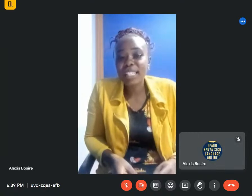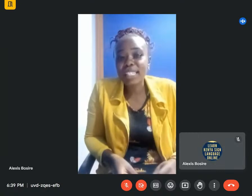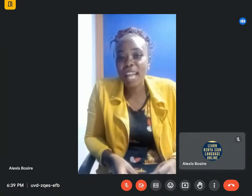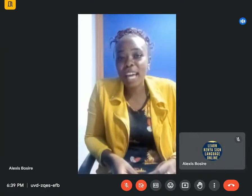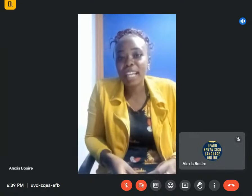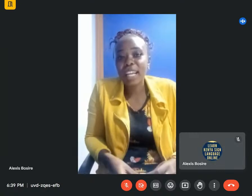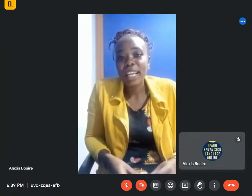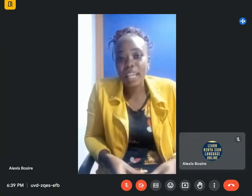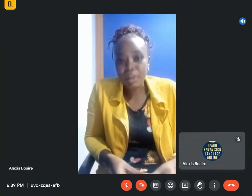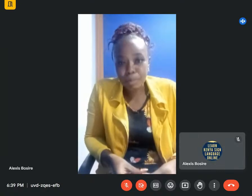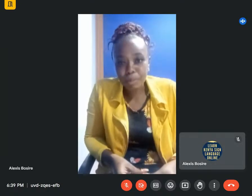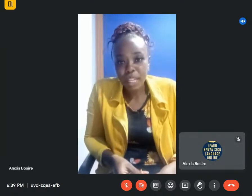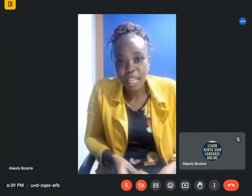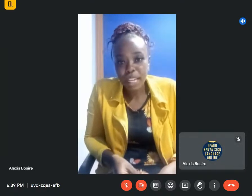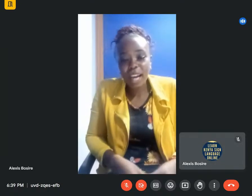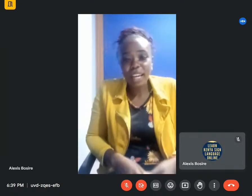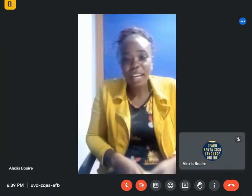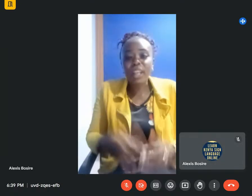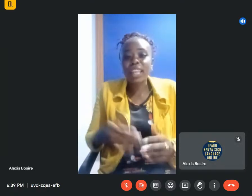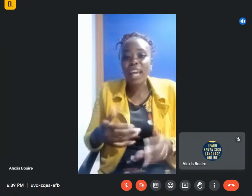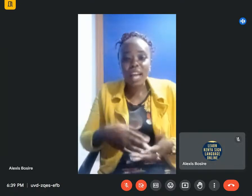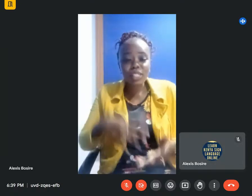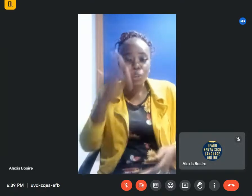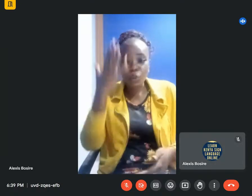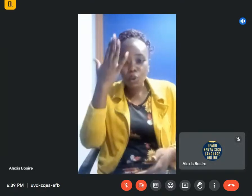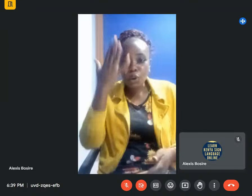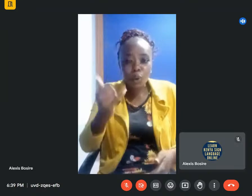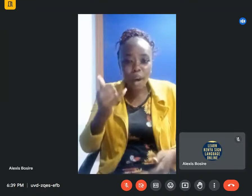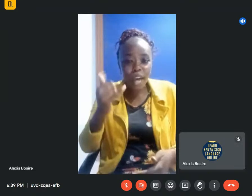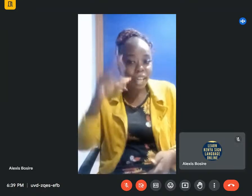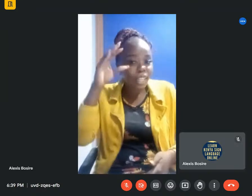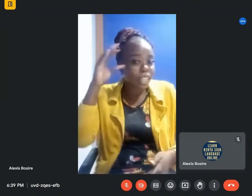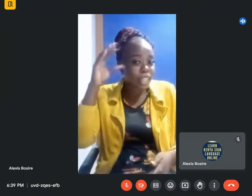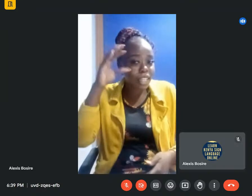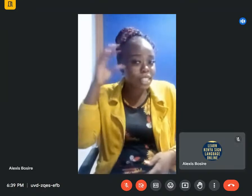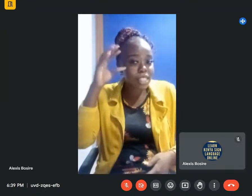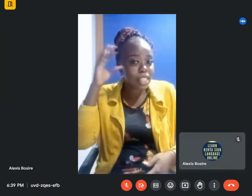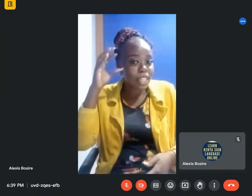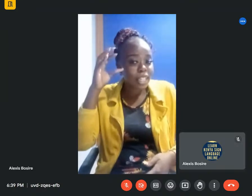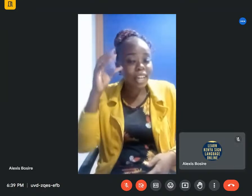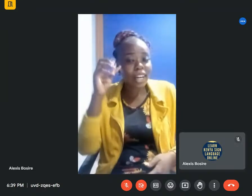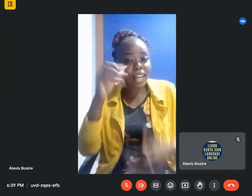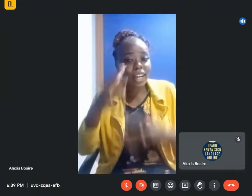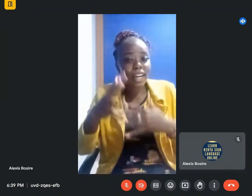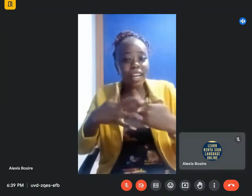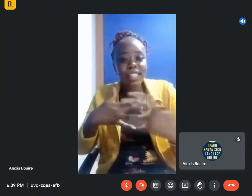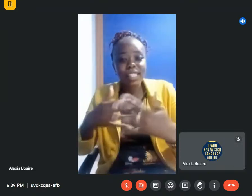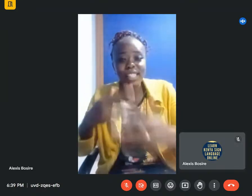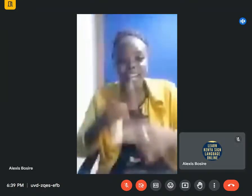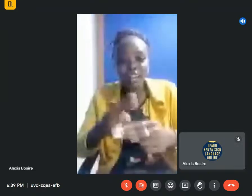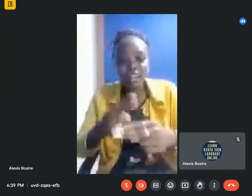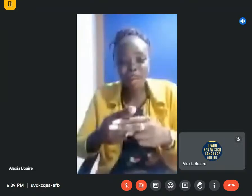sign name. Yeah. When they ask you why this sign name. I